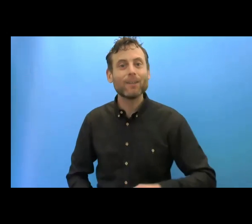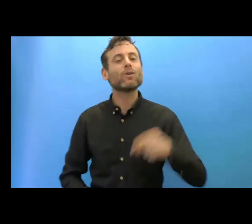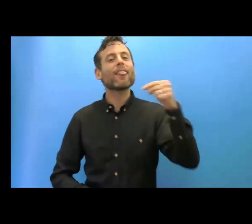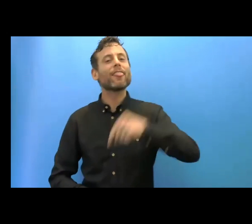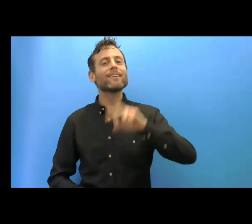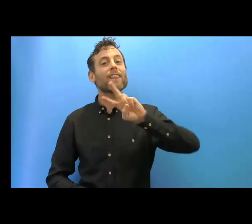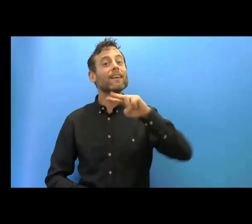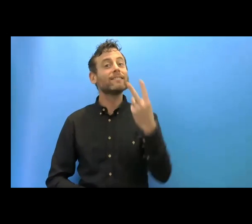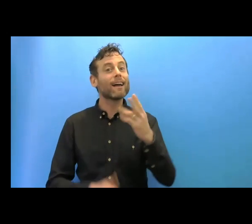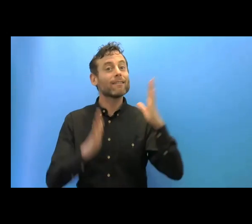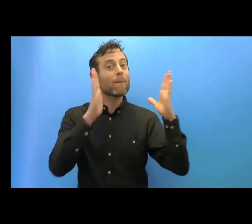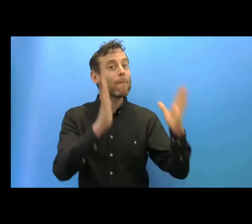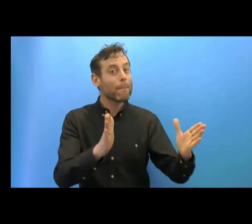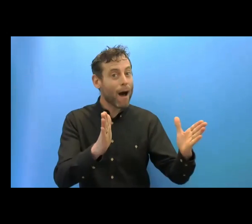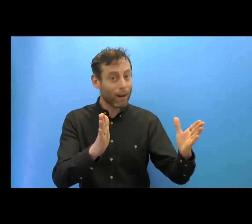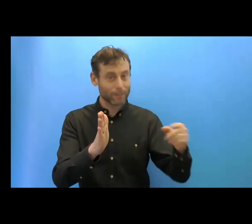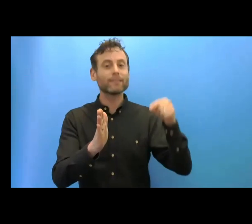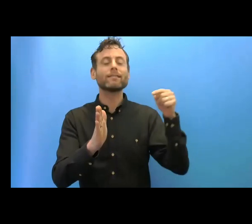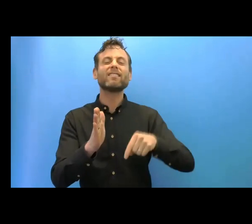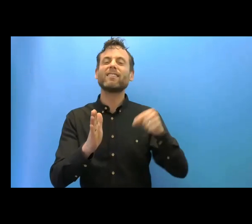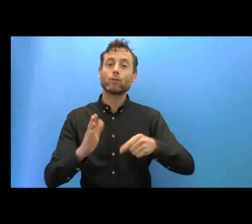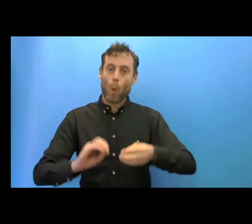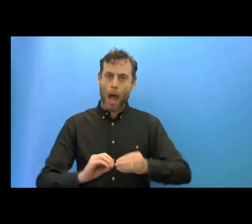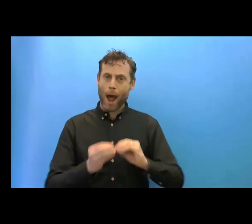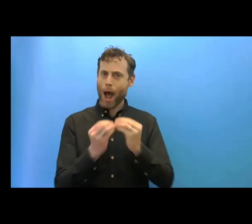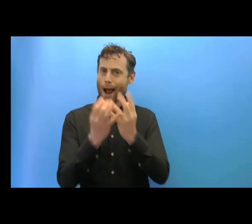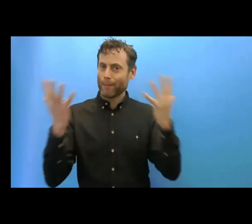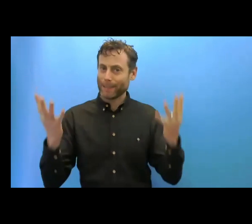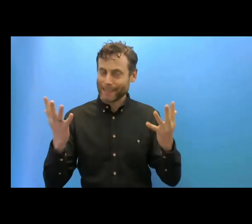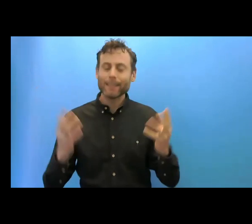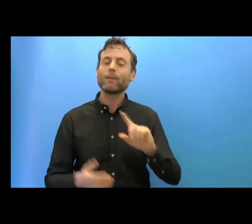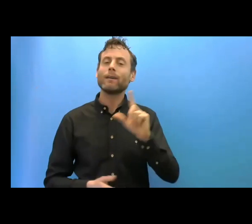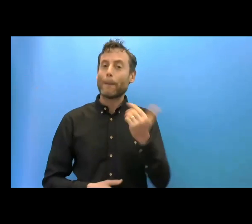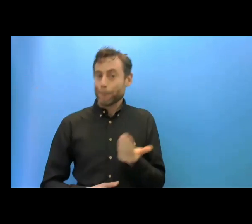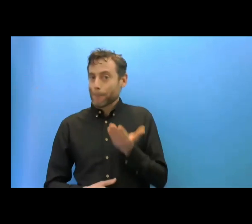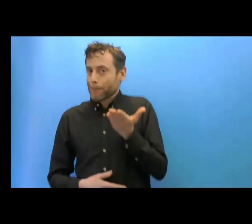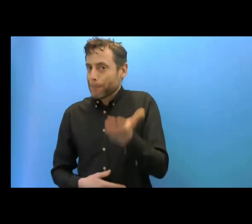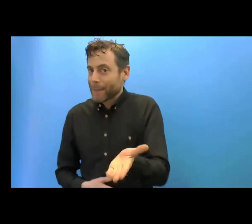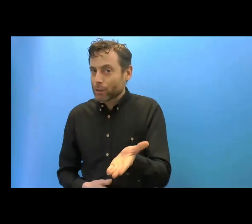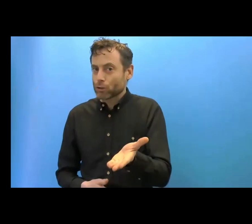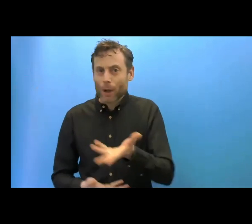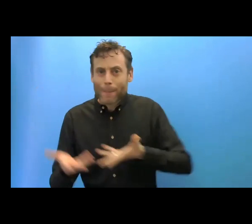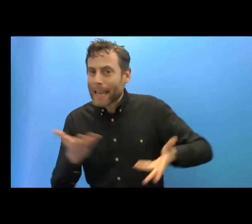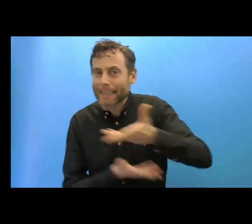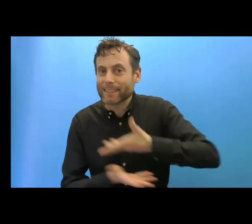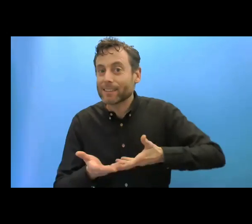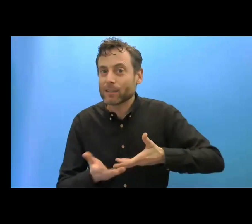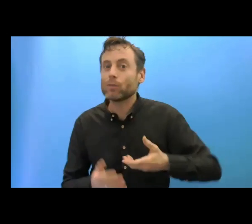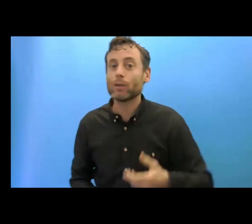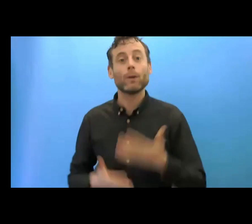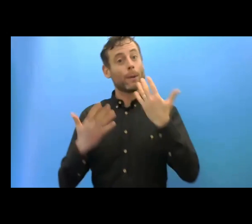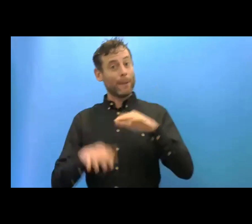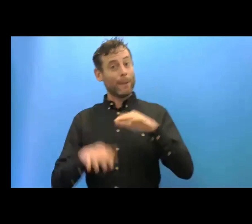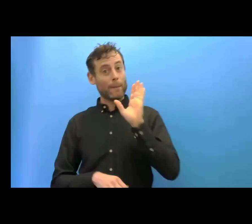second part of today's Unlimited Festivals Pitch and Mix session. Earlier we heard from Alice